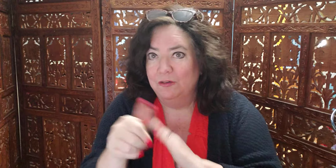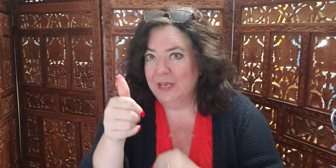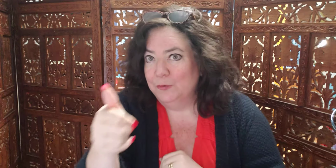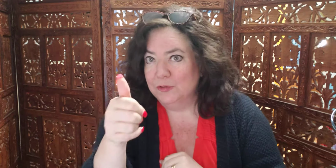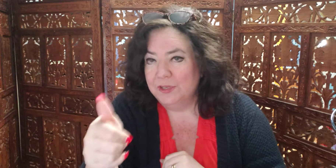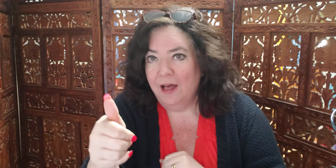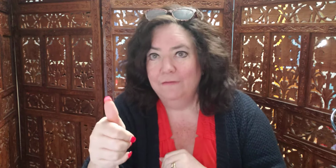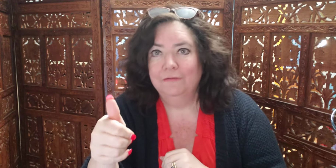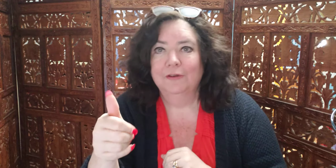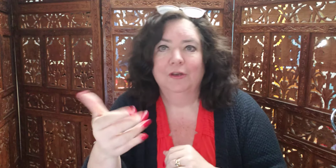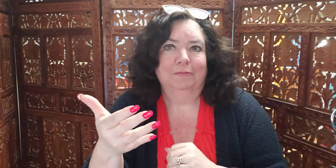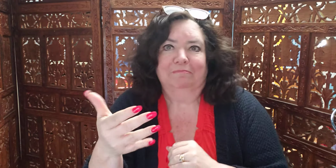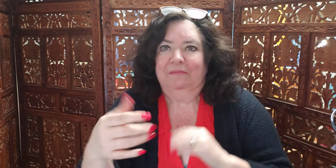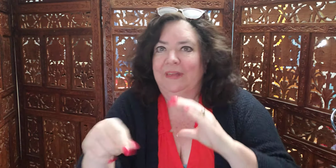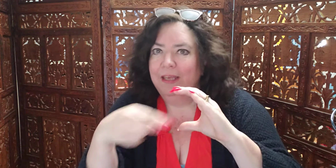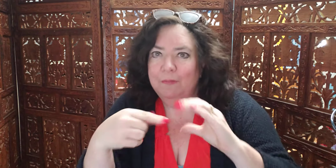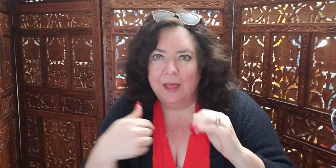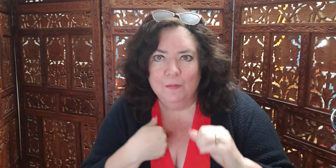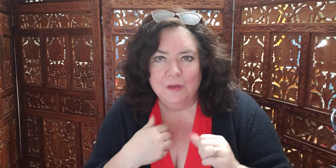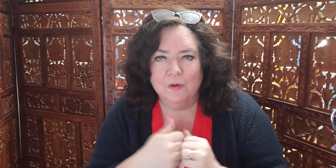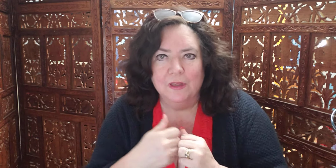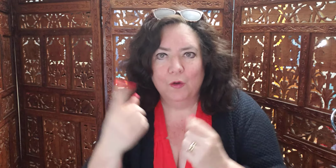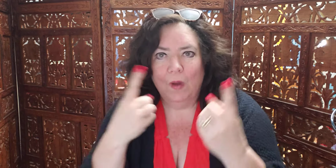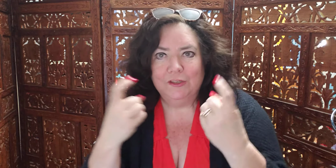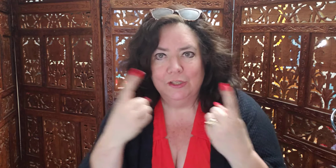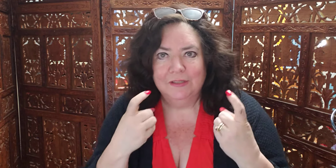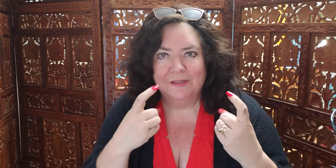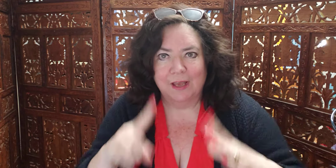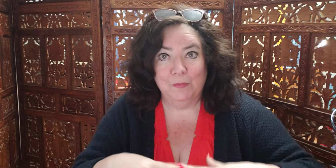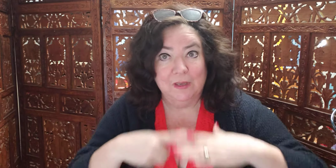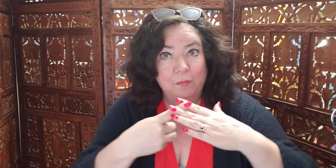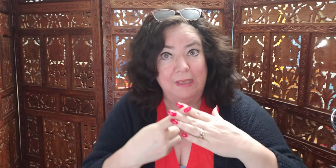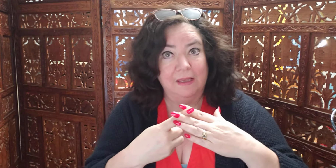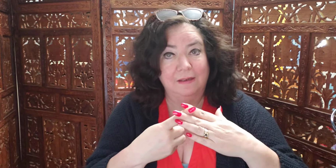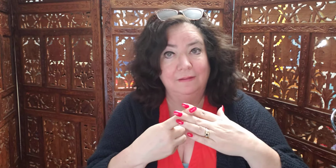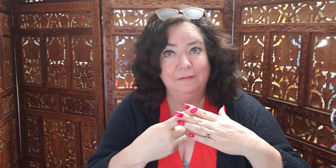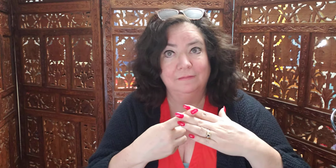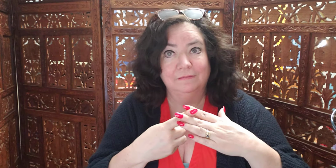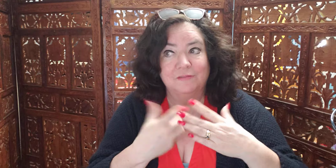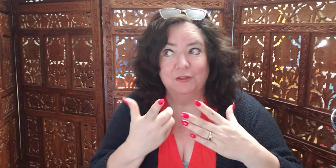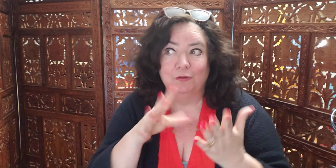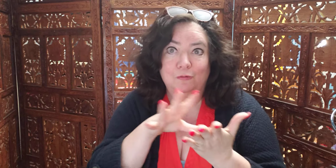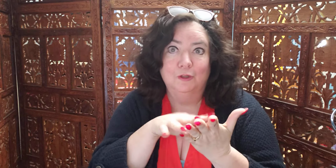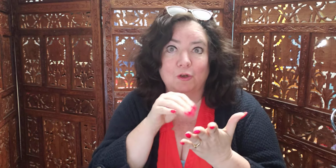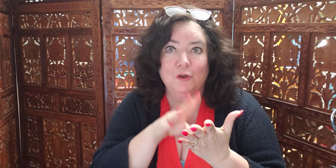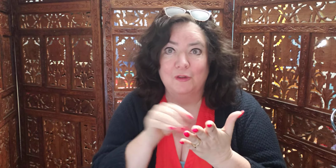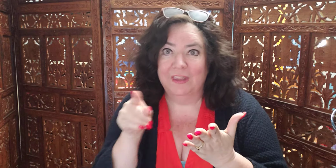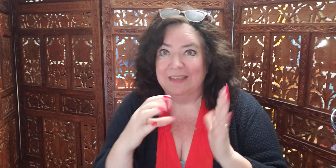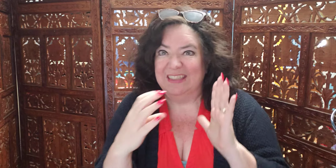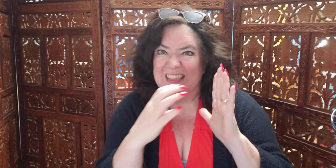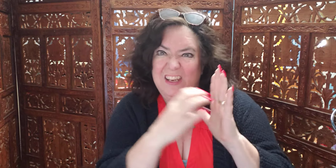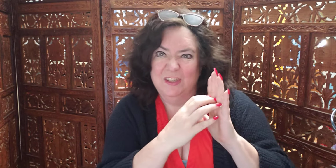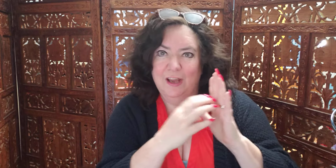videotape yourself, email me with questions, and we can begin to learn this section of